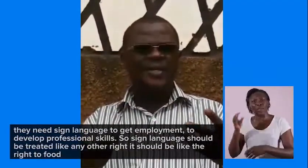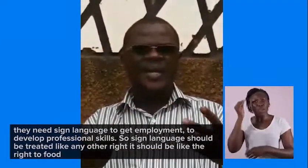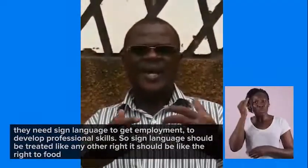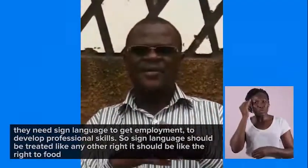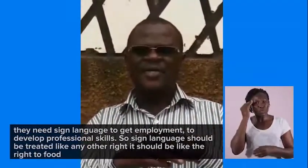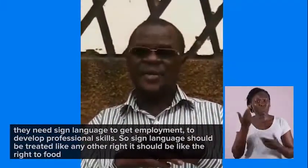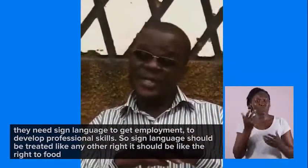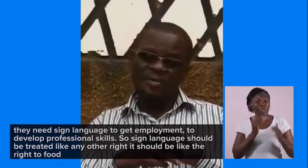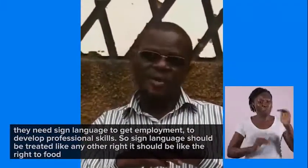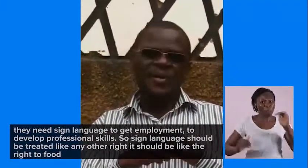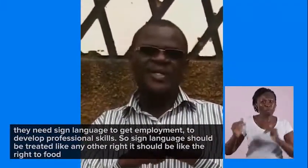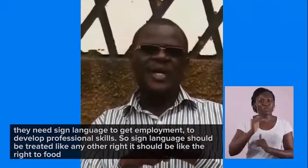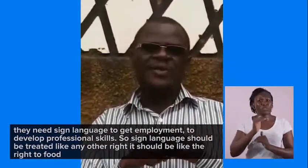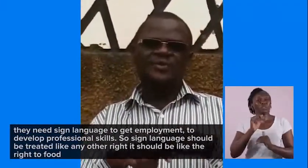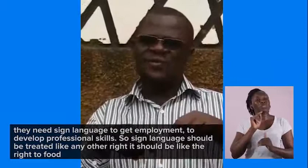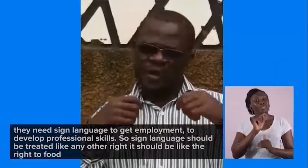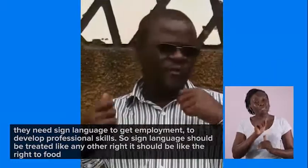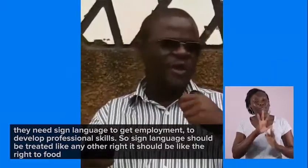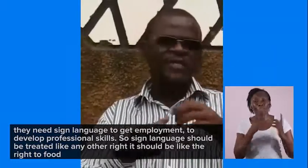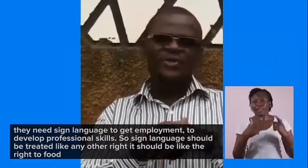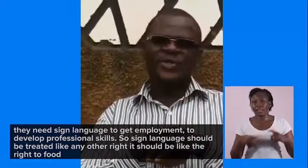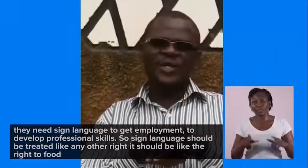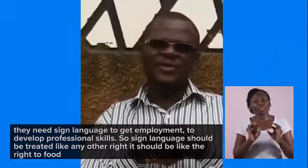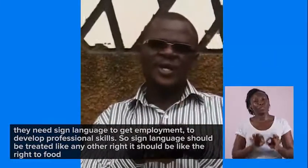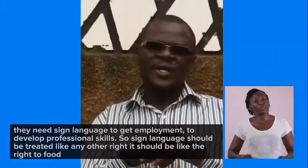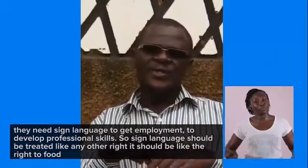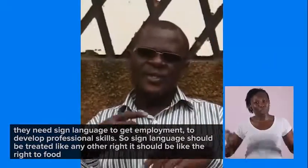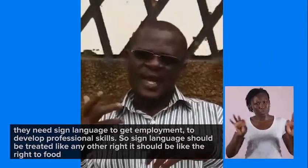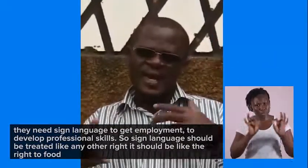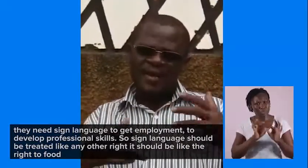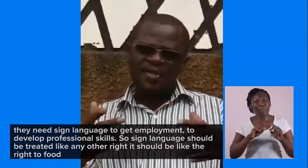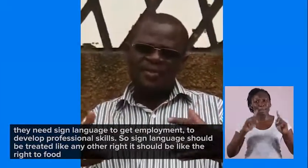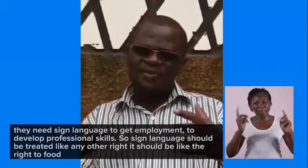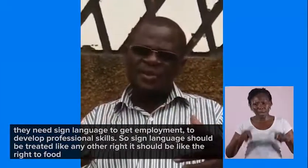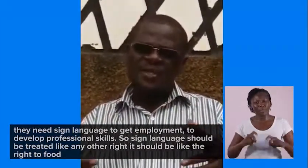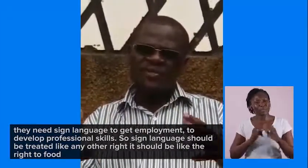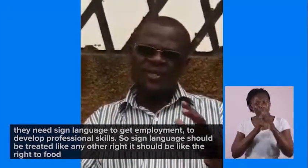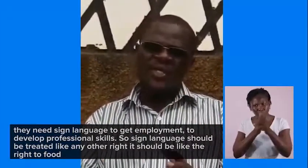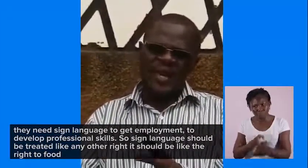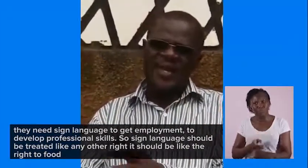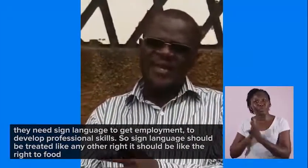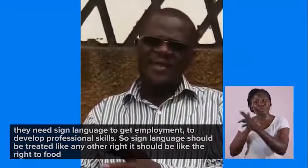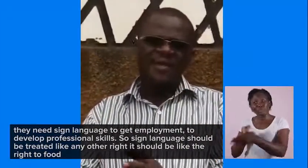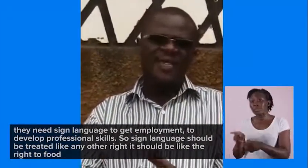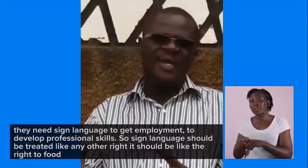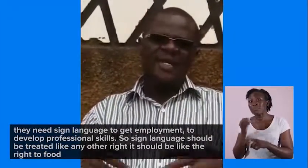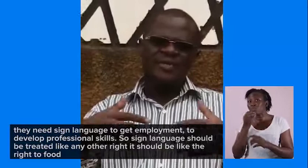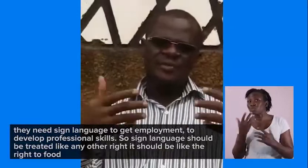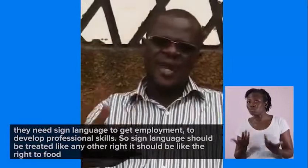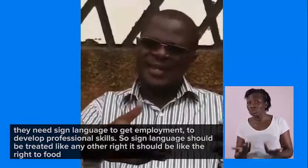sign language to get employment, to develop vocational skills. So sign language should be treated like any other right. It should be like the right